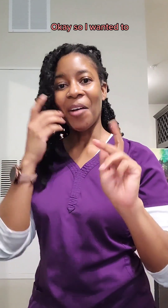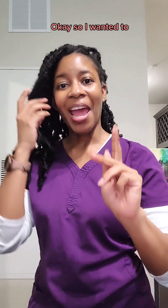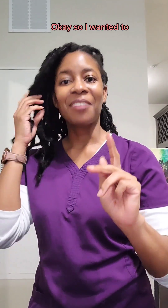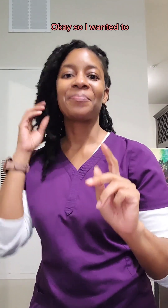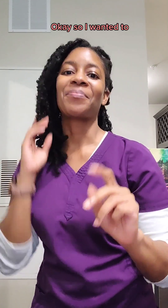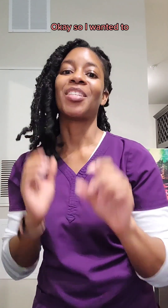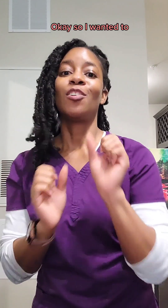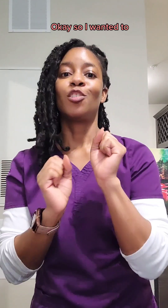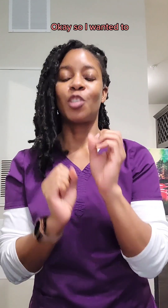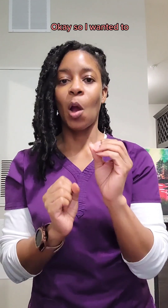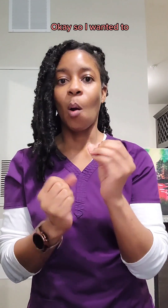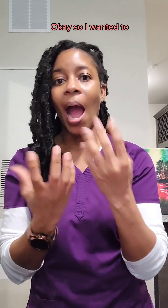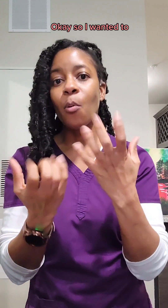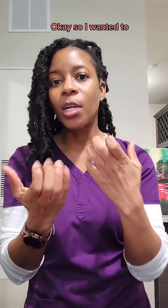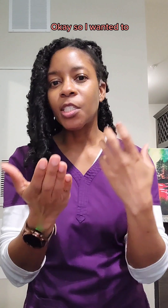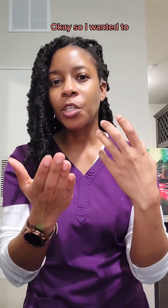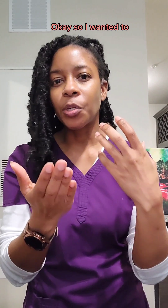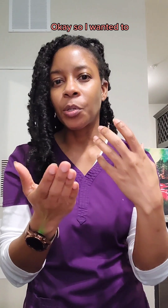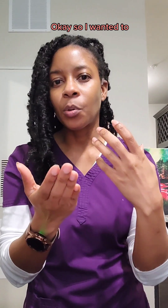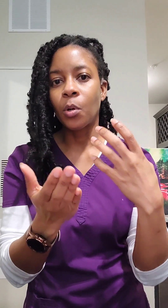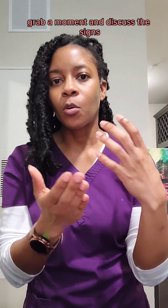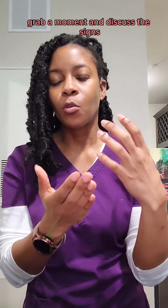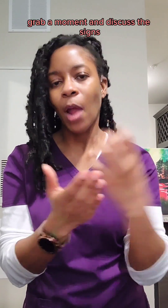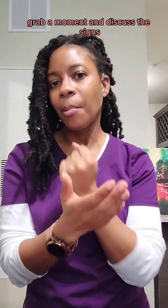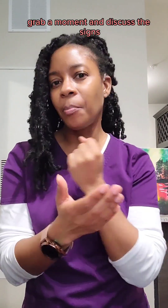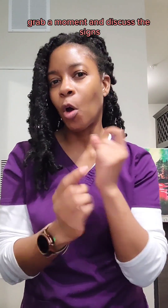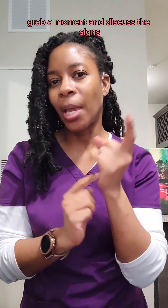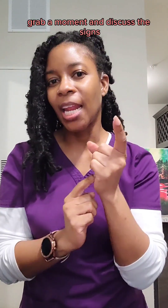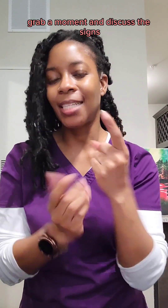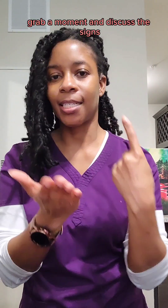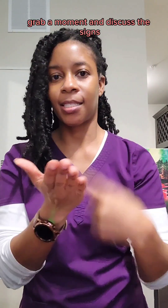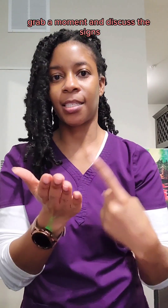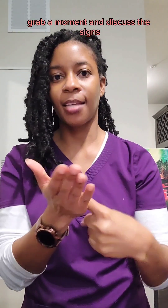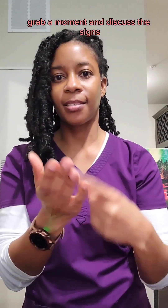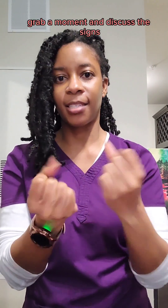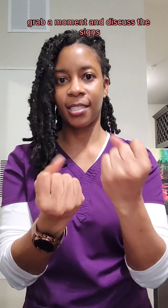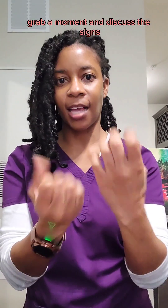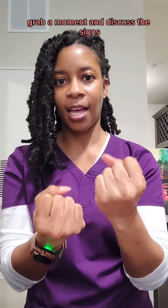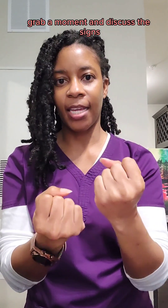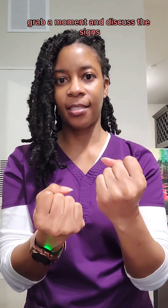Okay, so I wanted to grab a moment and discuss the signs